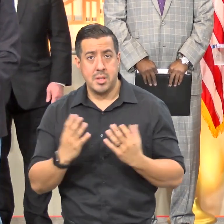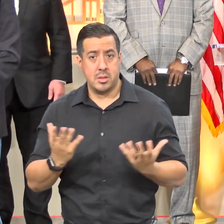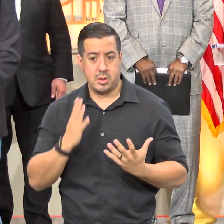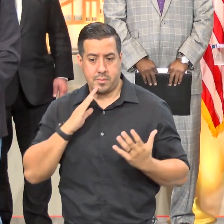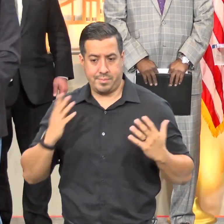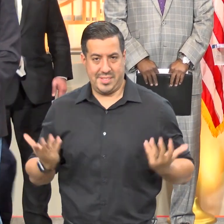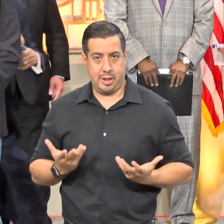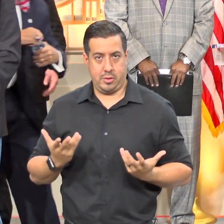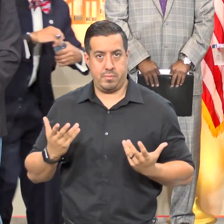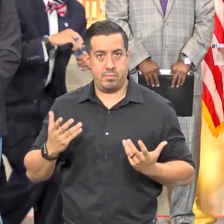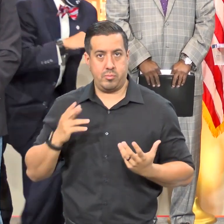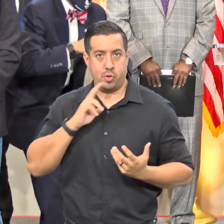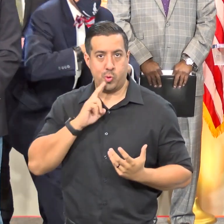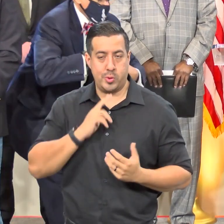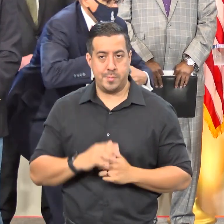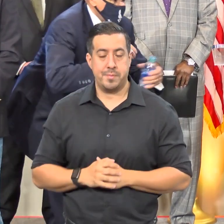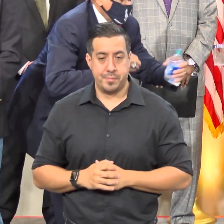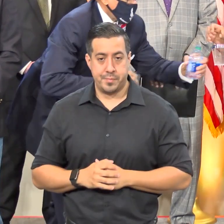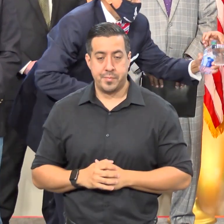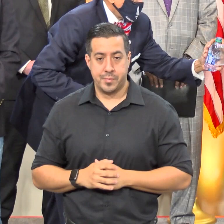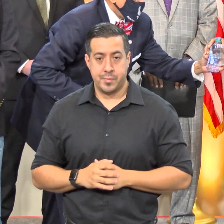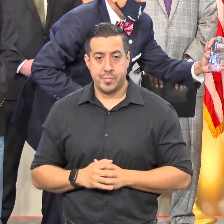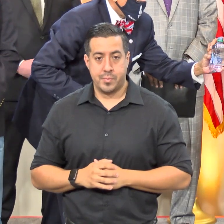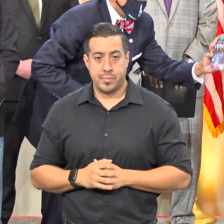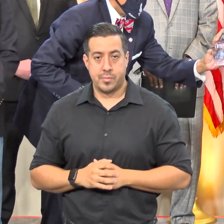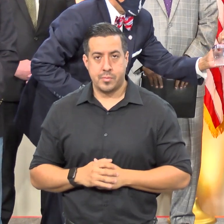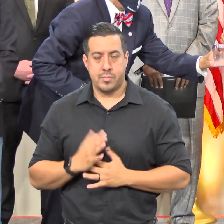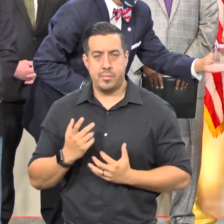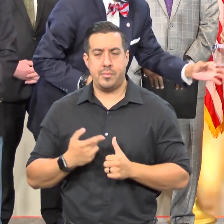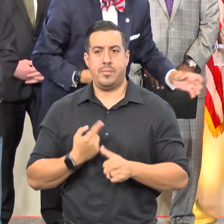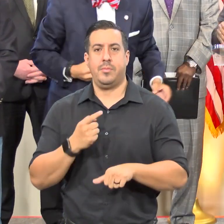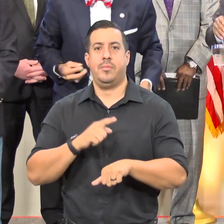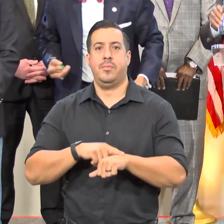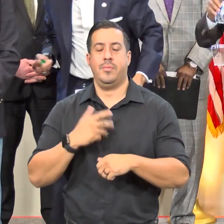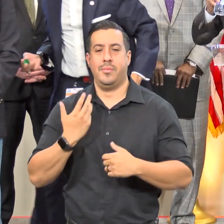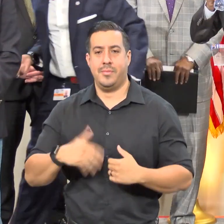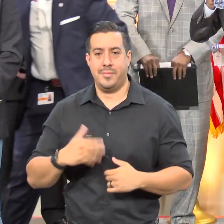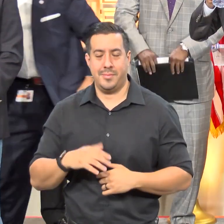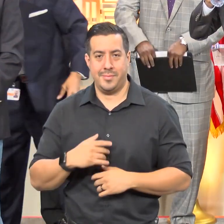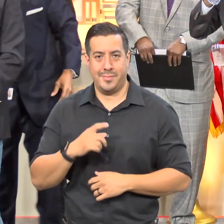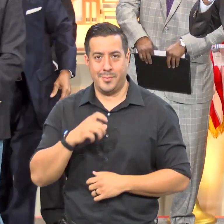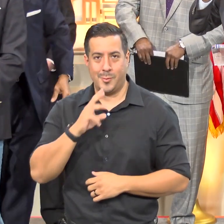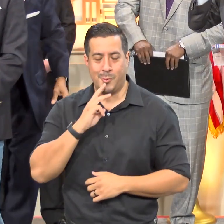Houston. The COVID, this is a first.